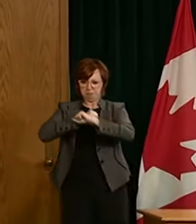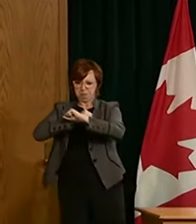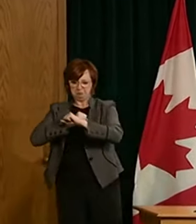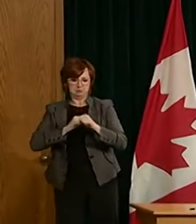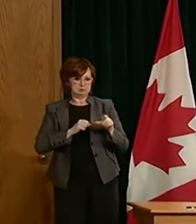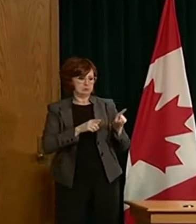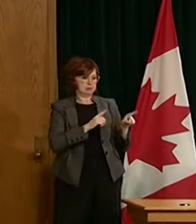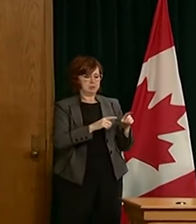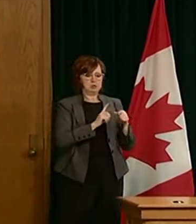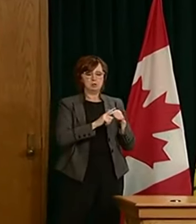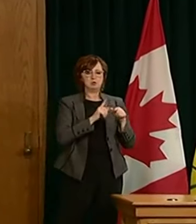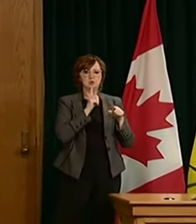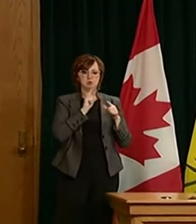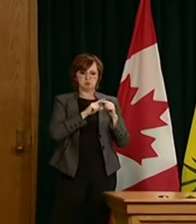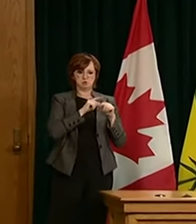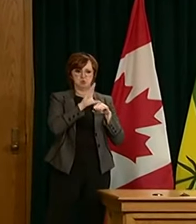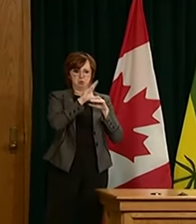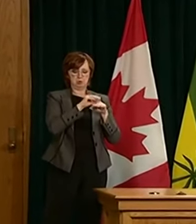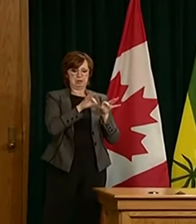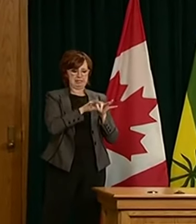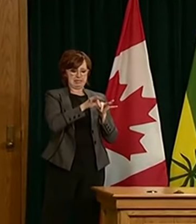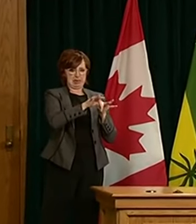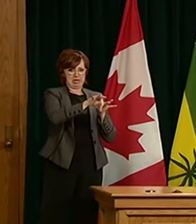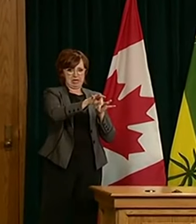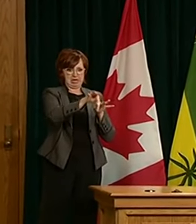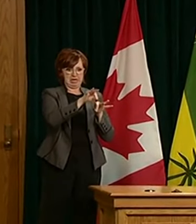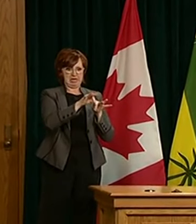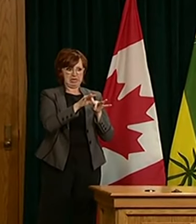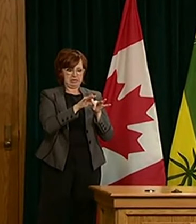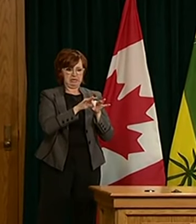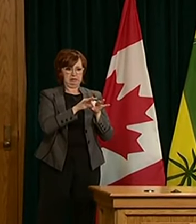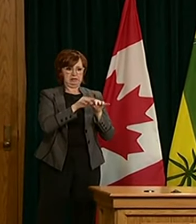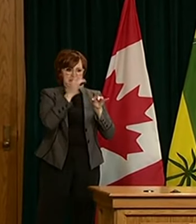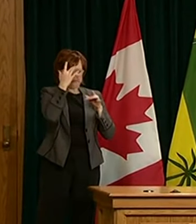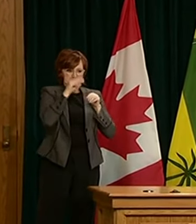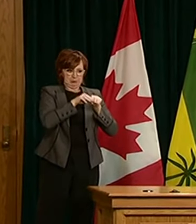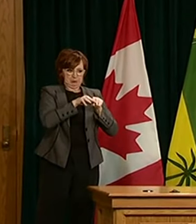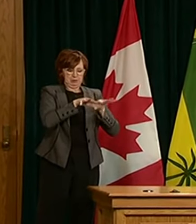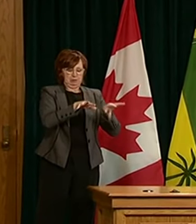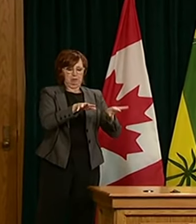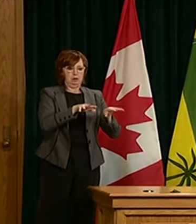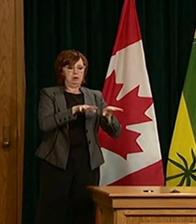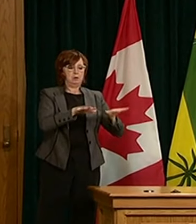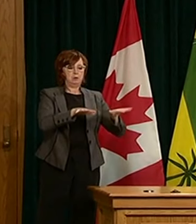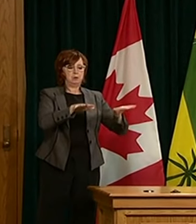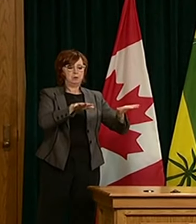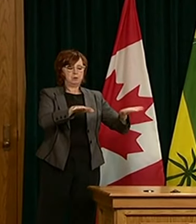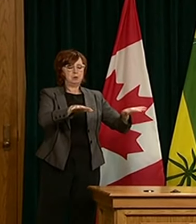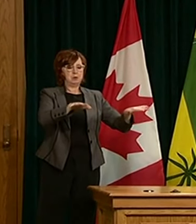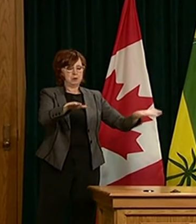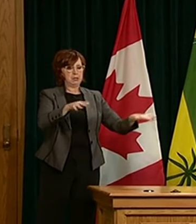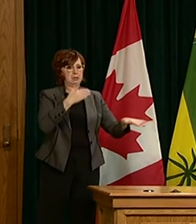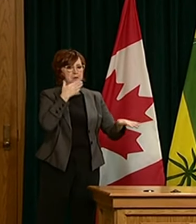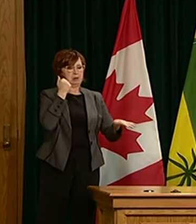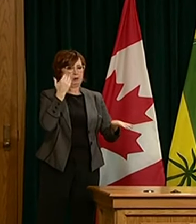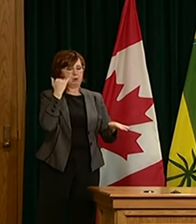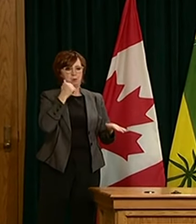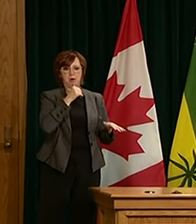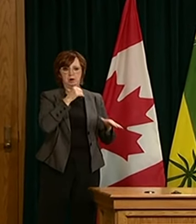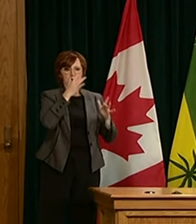community transmission, and population health promotion will strengthen community and individual resiliency. Our defense includes